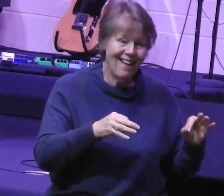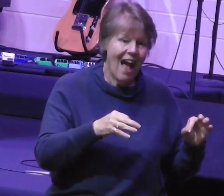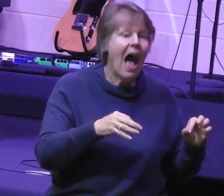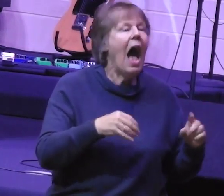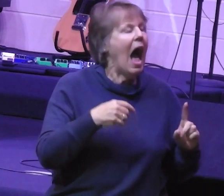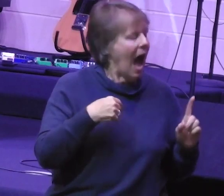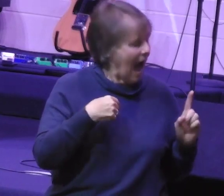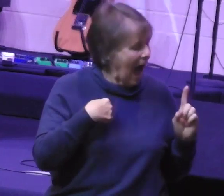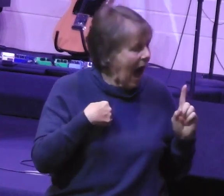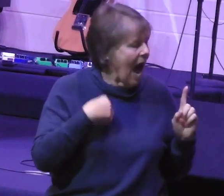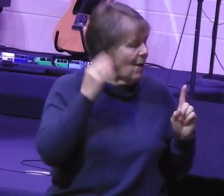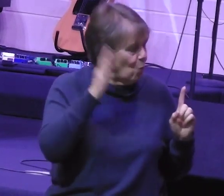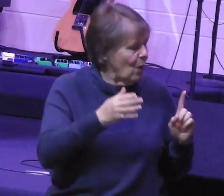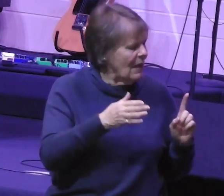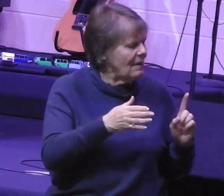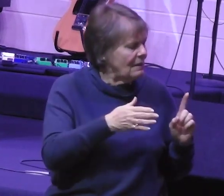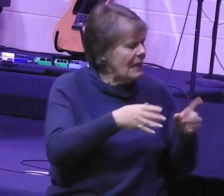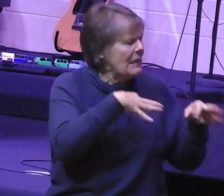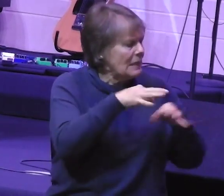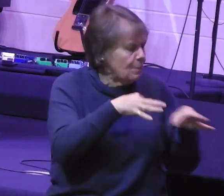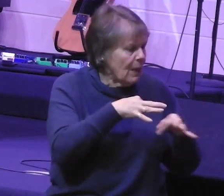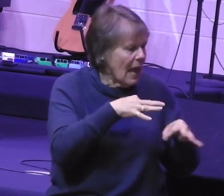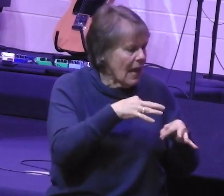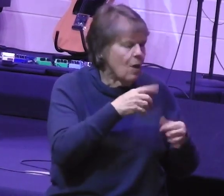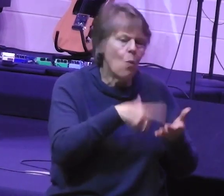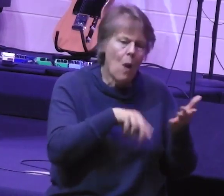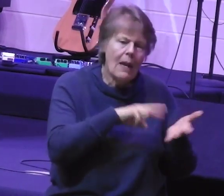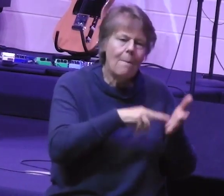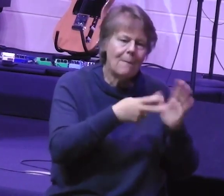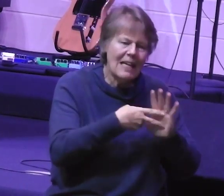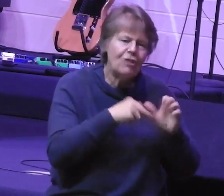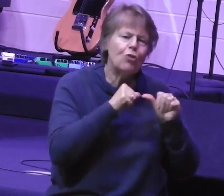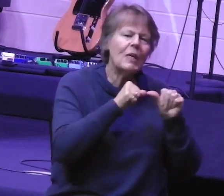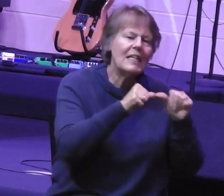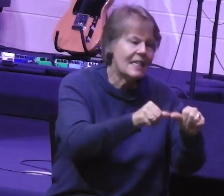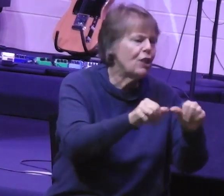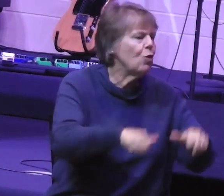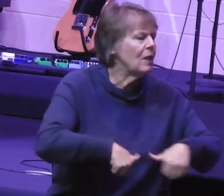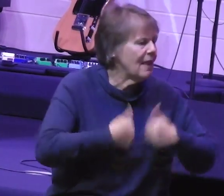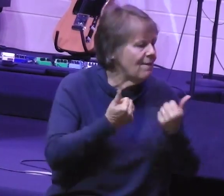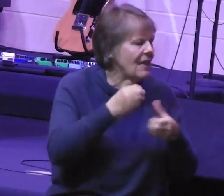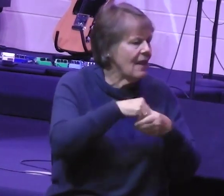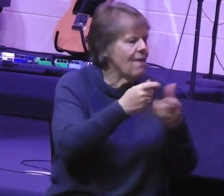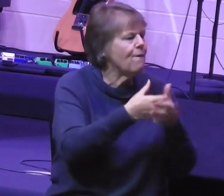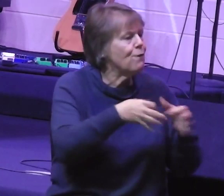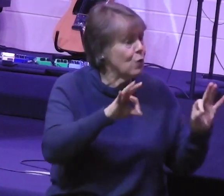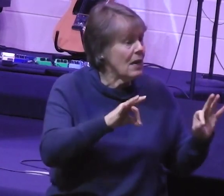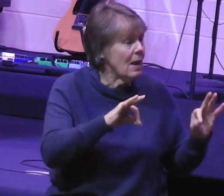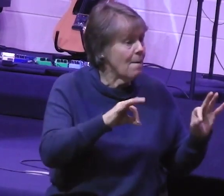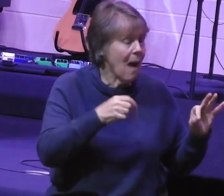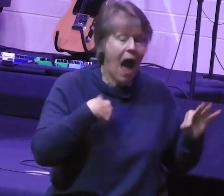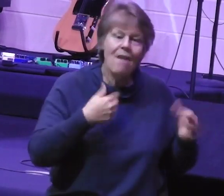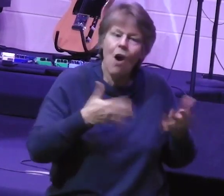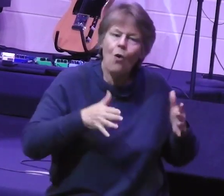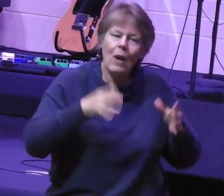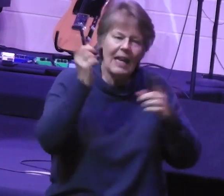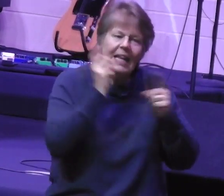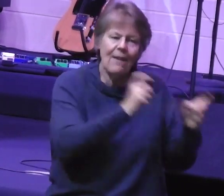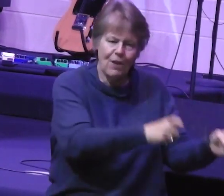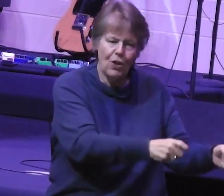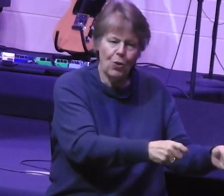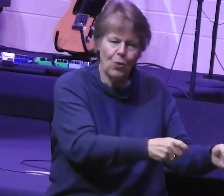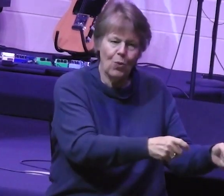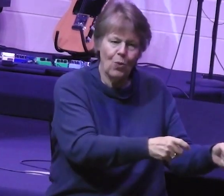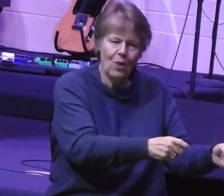to continue living in the freedom I've already given you. And